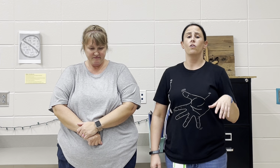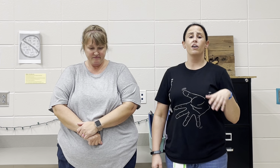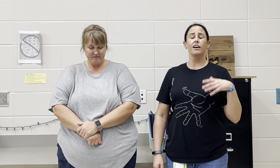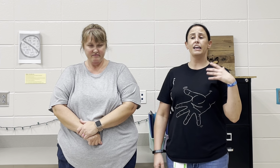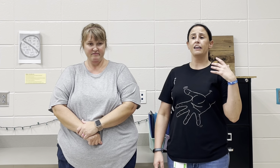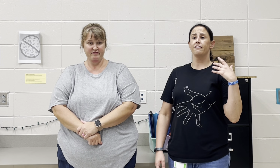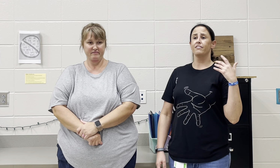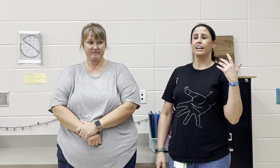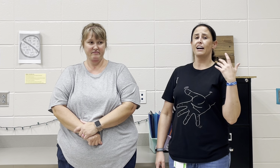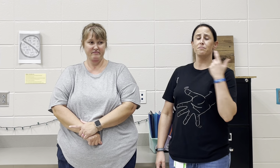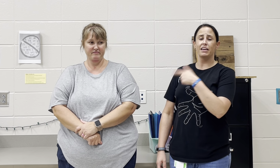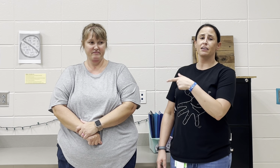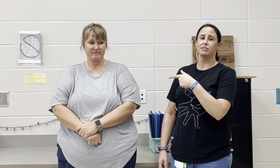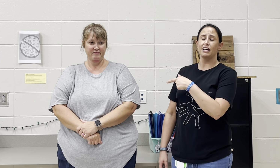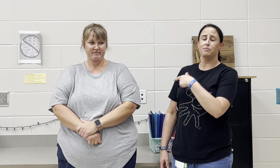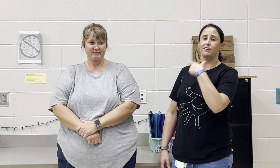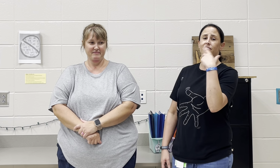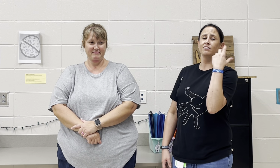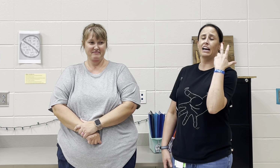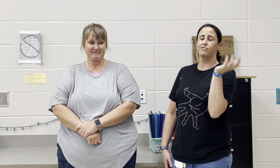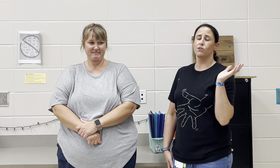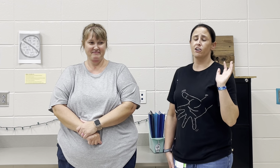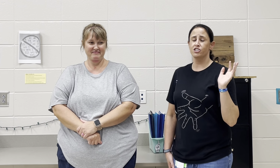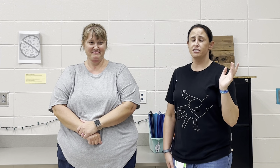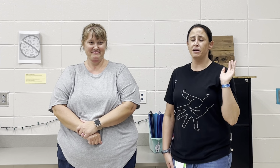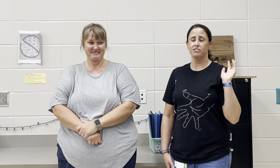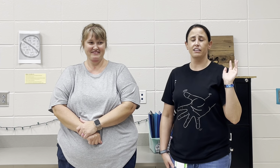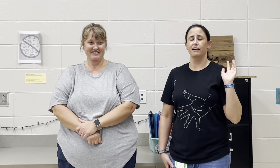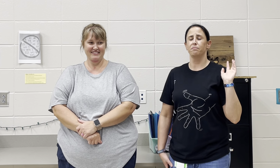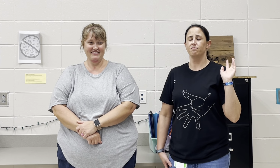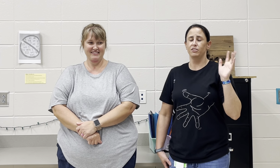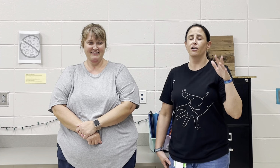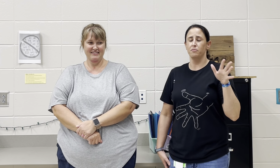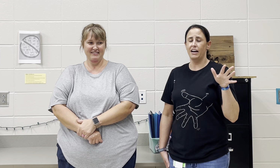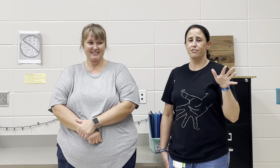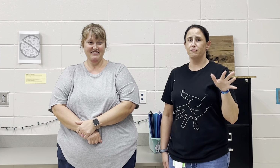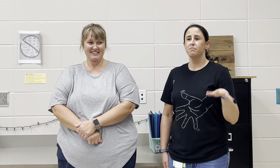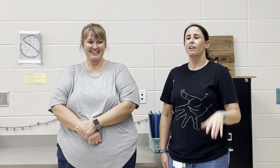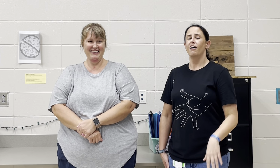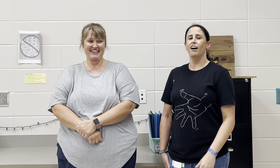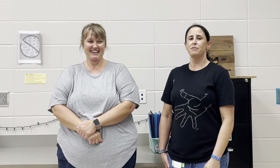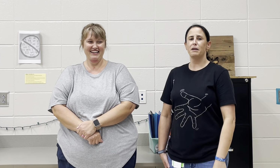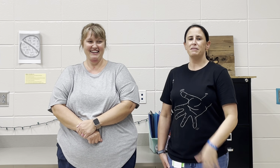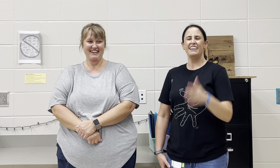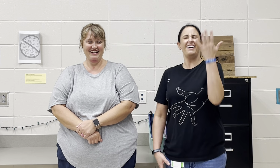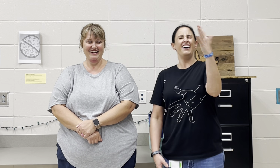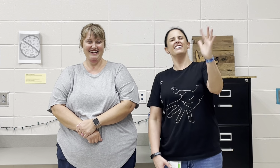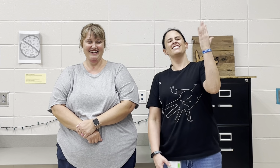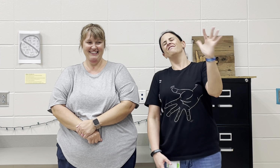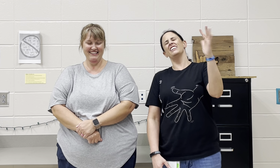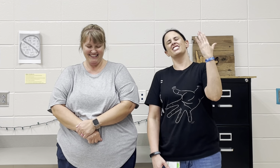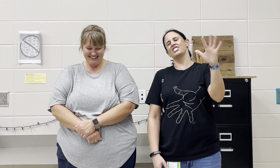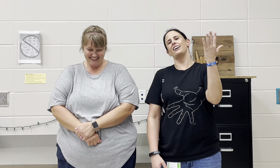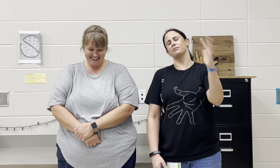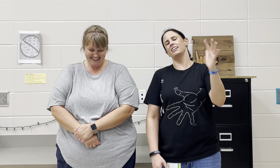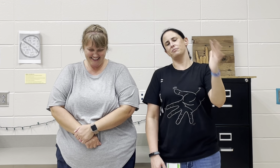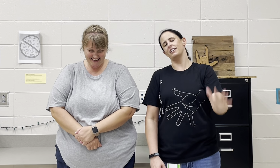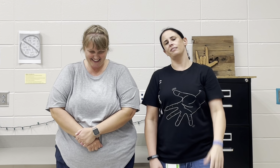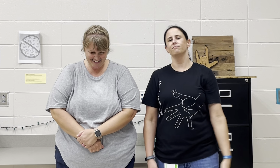or if like I'm making Miss Abby laugh so hard she's about to like go to the bathroom, it might be finish, stop. All